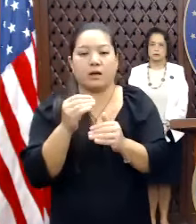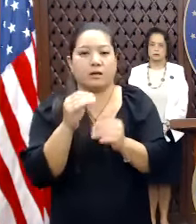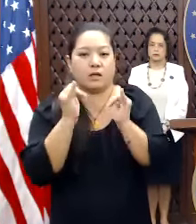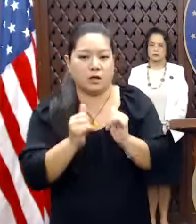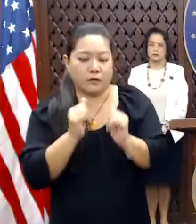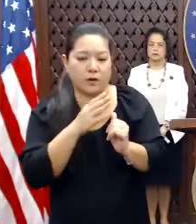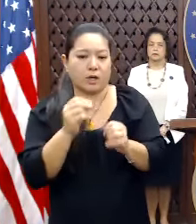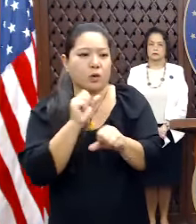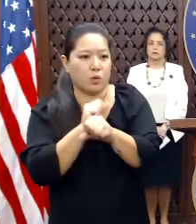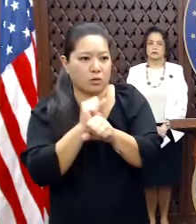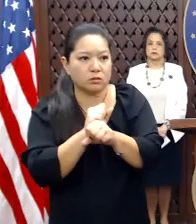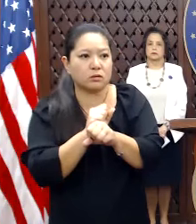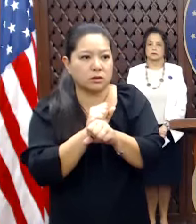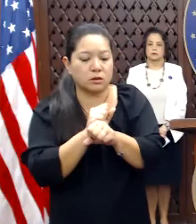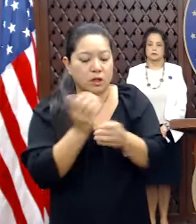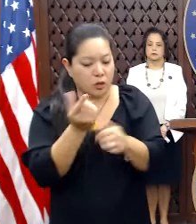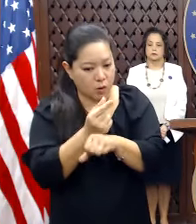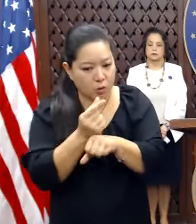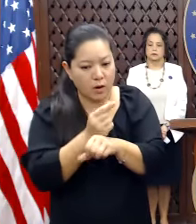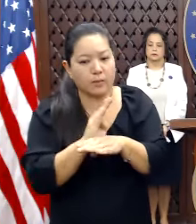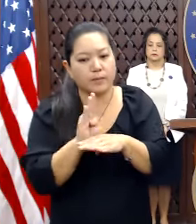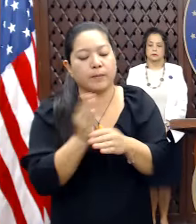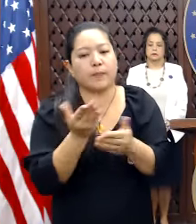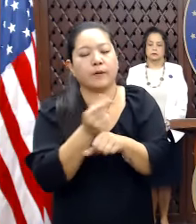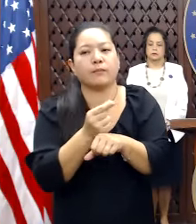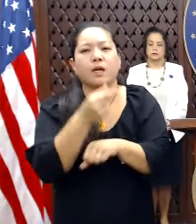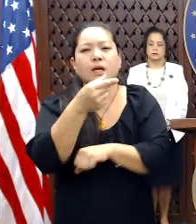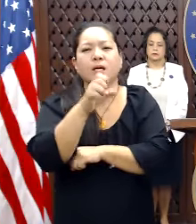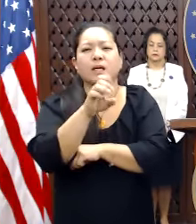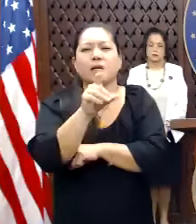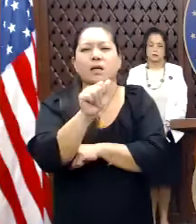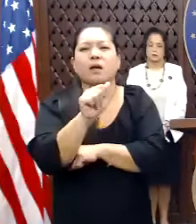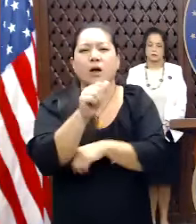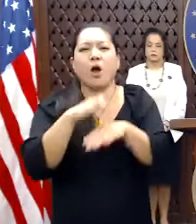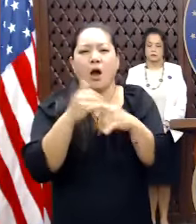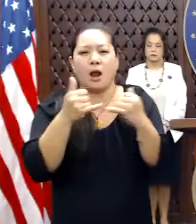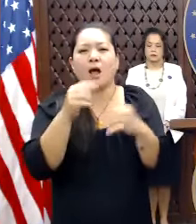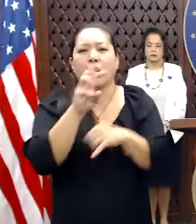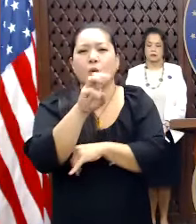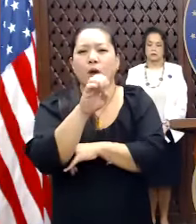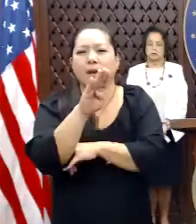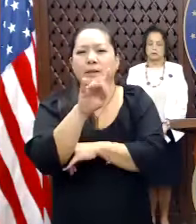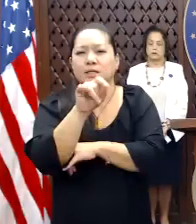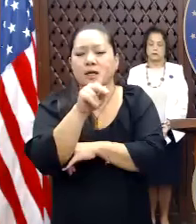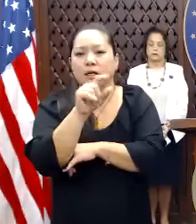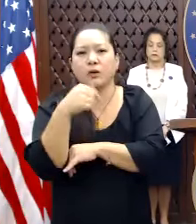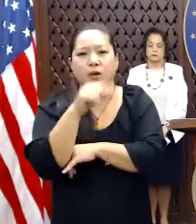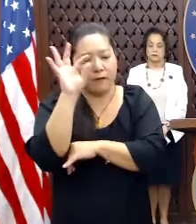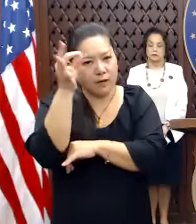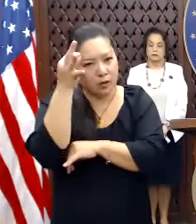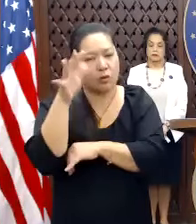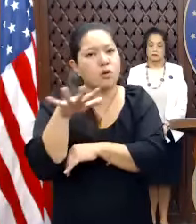and workforce that they employ. Through our GITA website, we have summarized many of the federal and local economic recovery